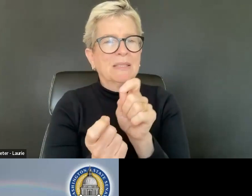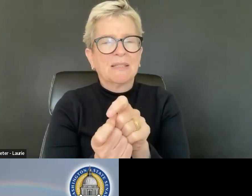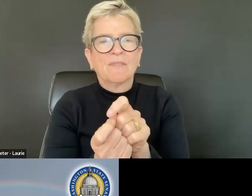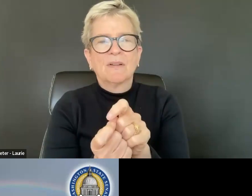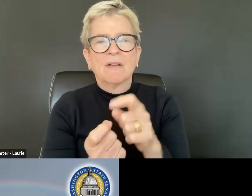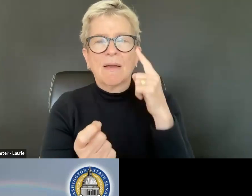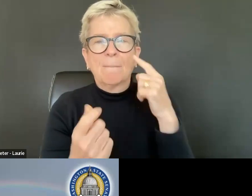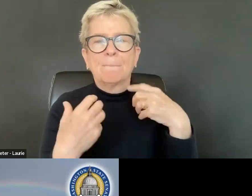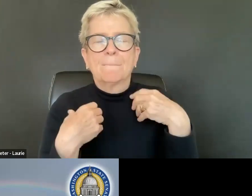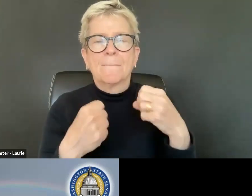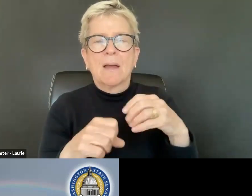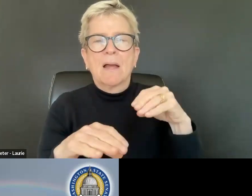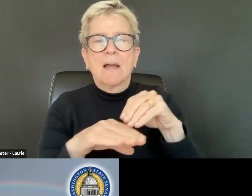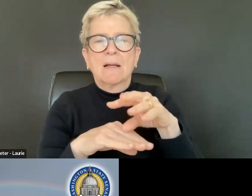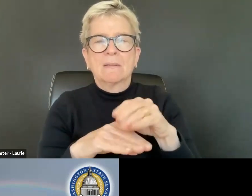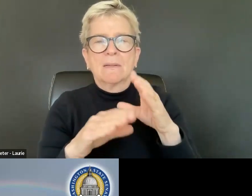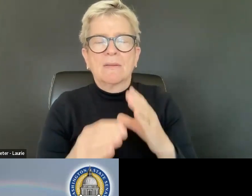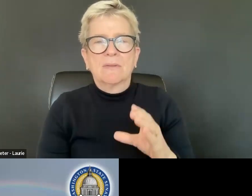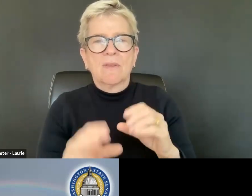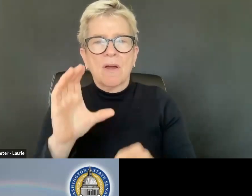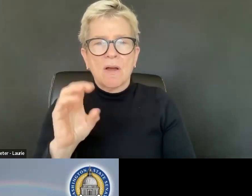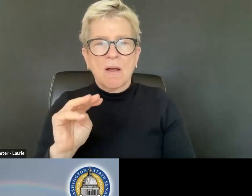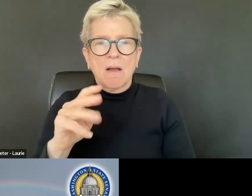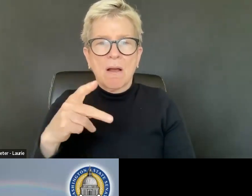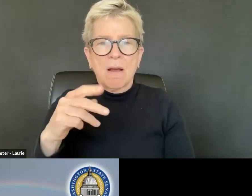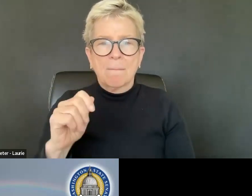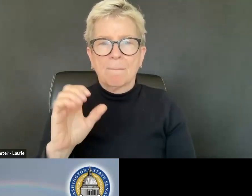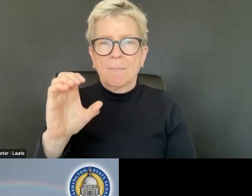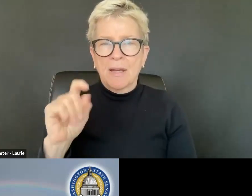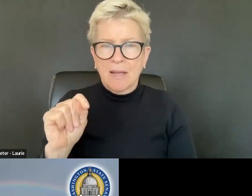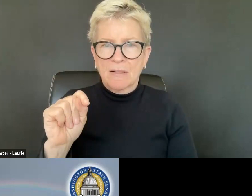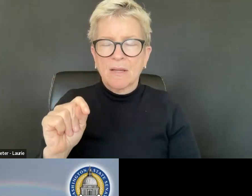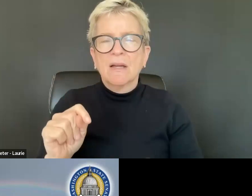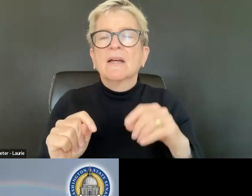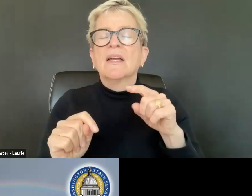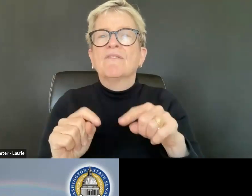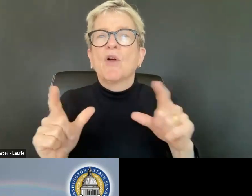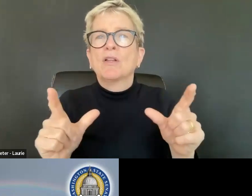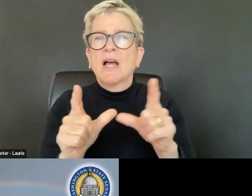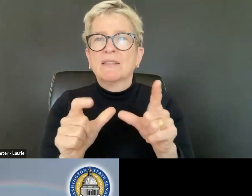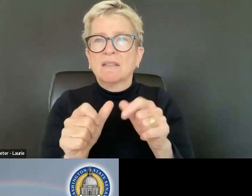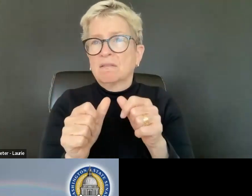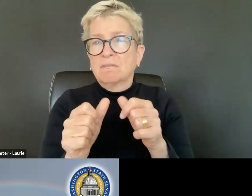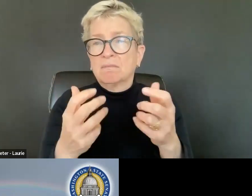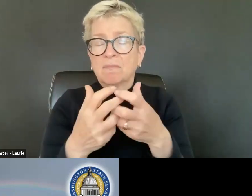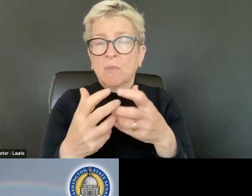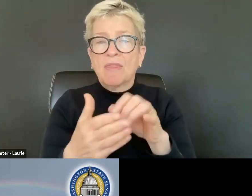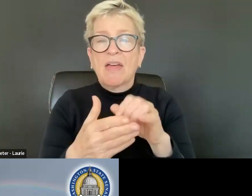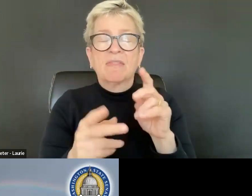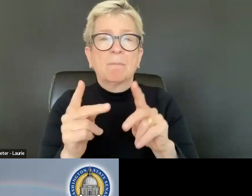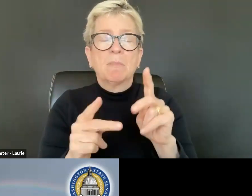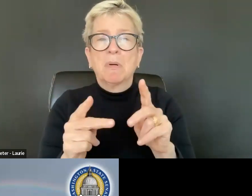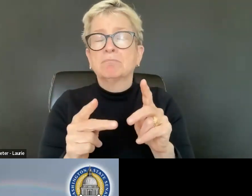called the Mental Health Counselor Compact. So if your license complies with that, then people will sign up